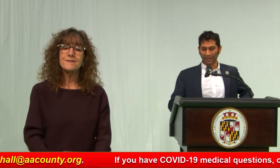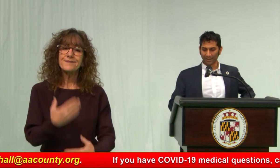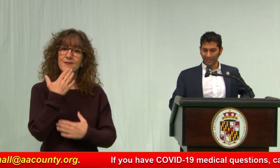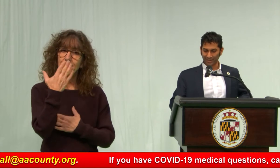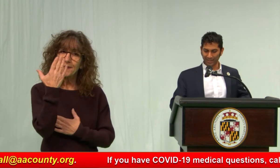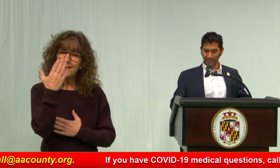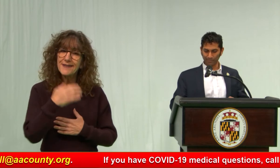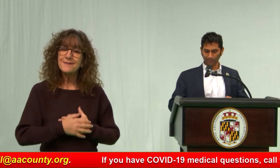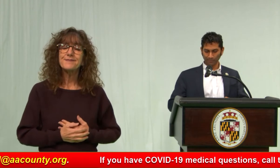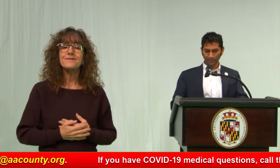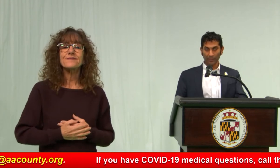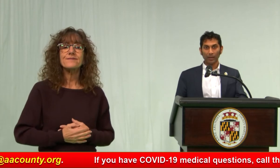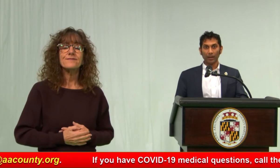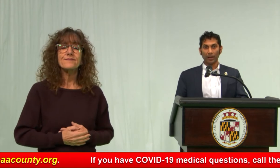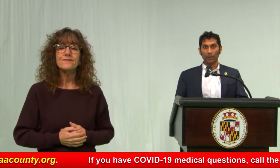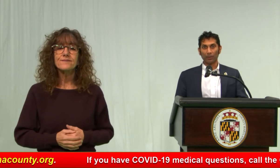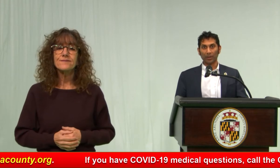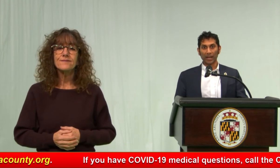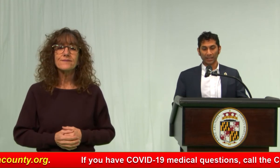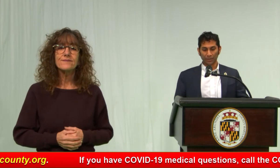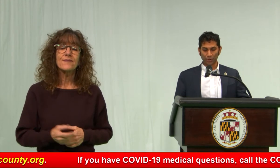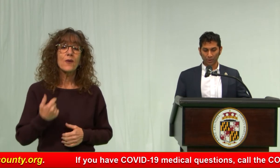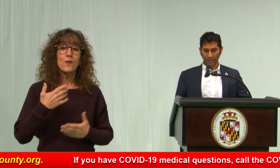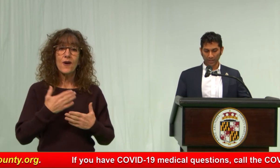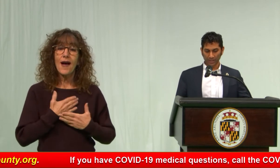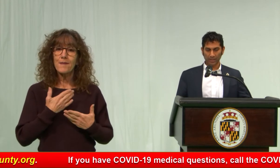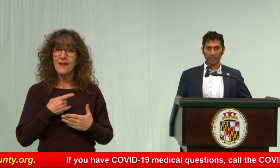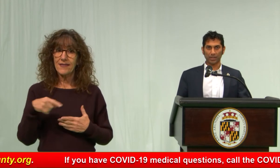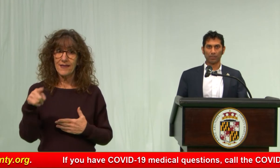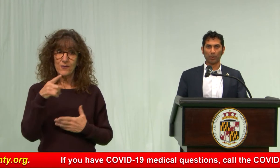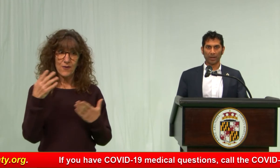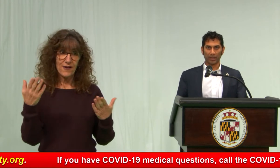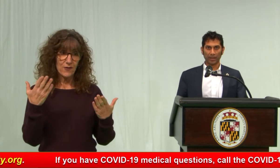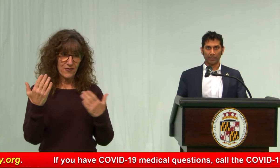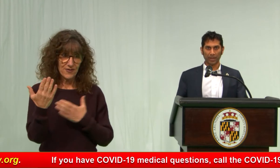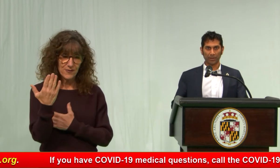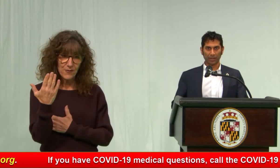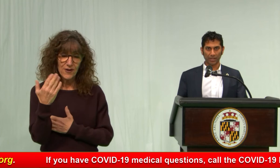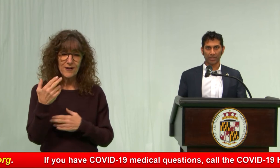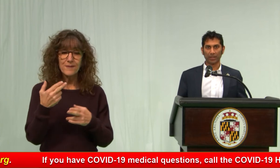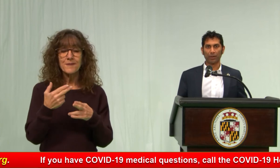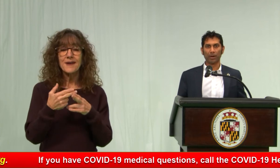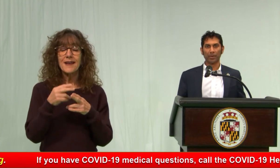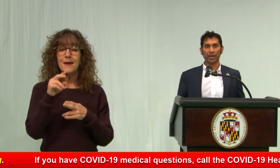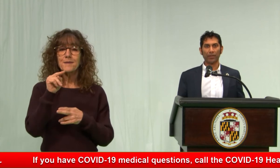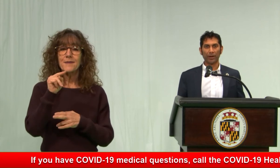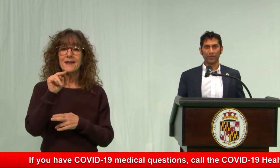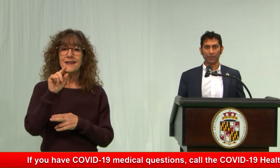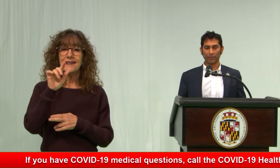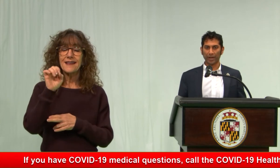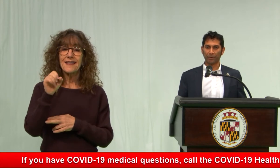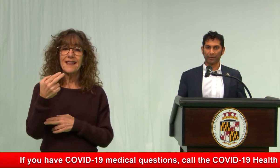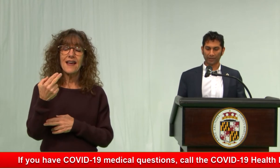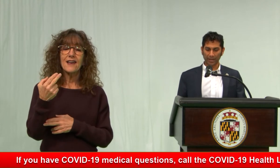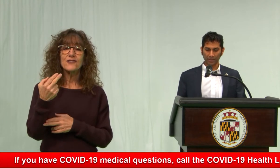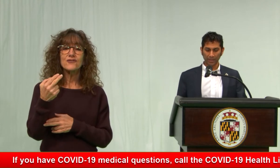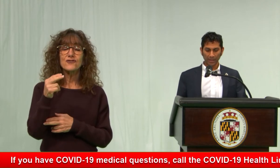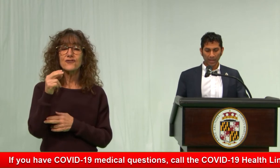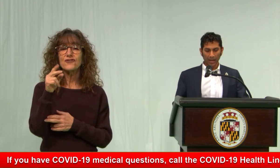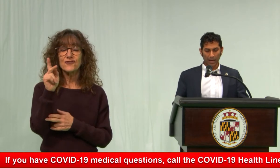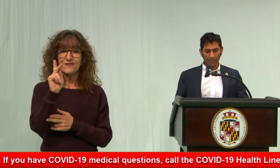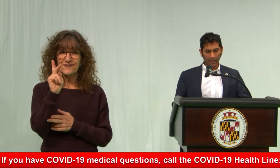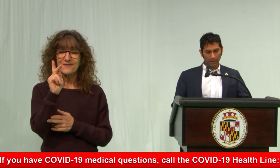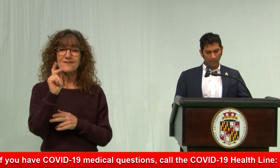Good morning. We're glad that you're joining us this morning. I'm Dr. Nilesh Kalyanaraman, the health officer for Anne Arundel